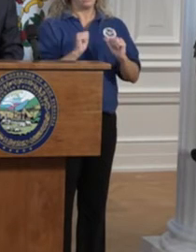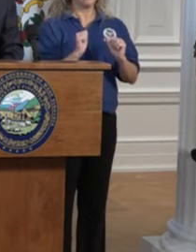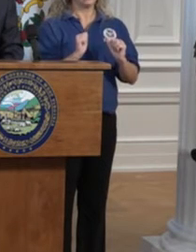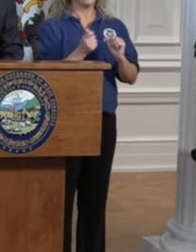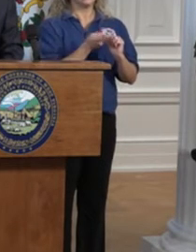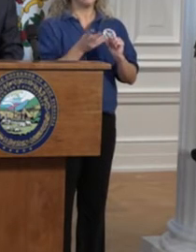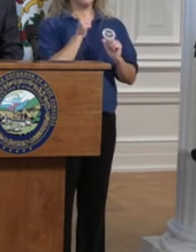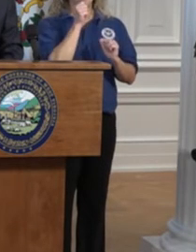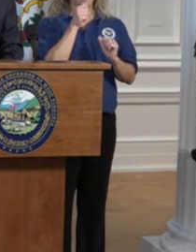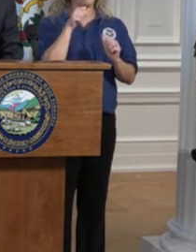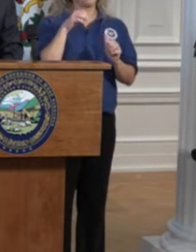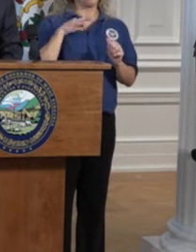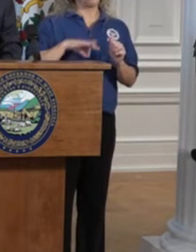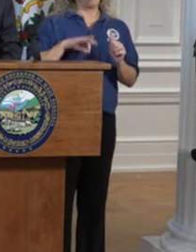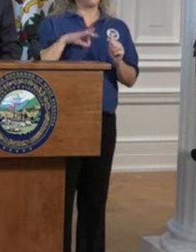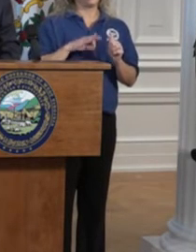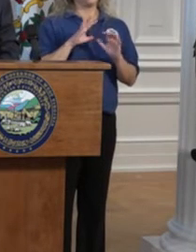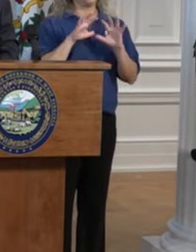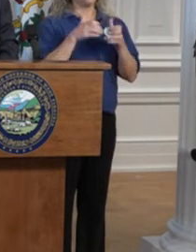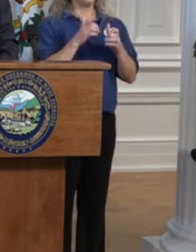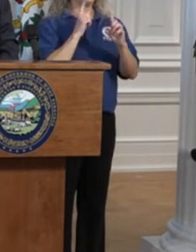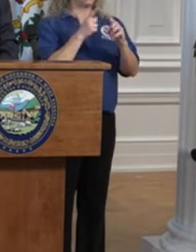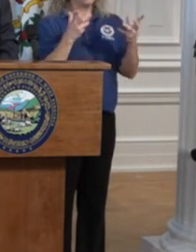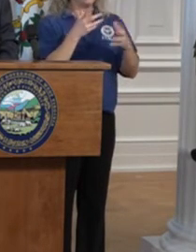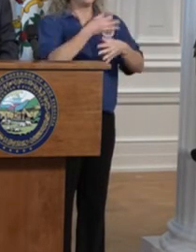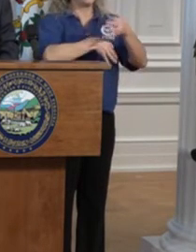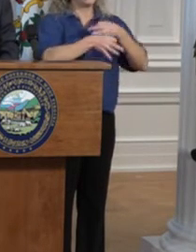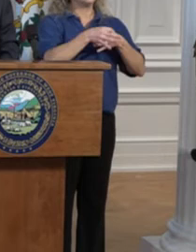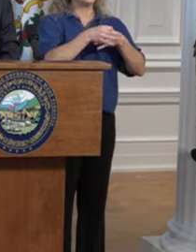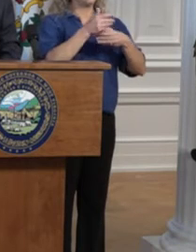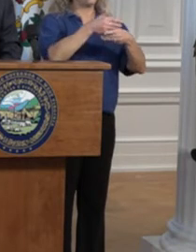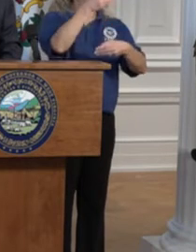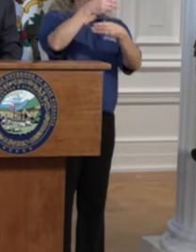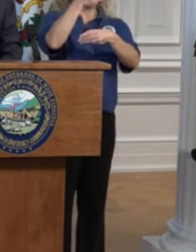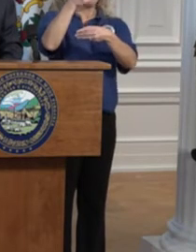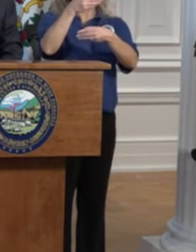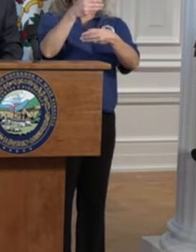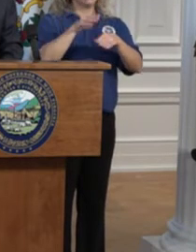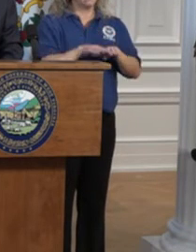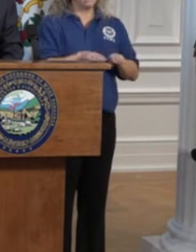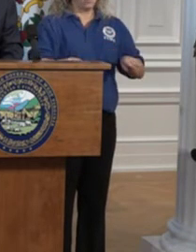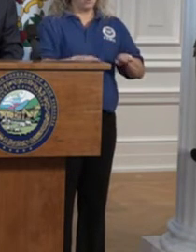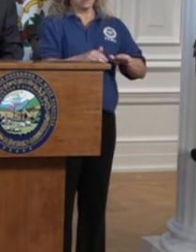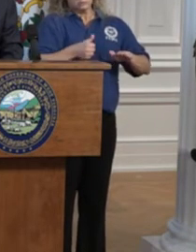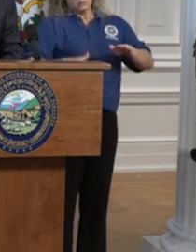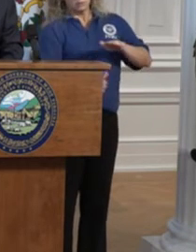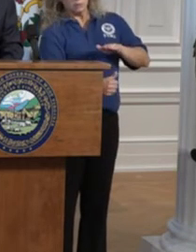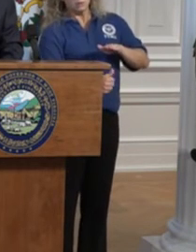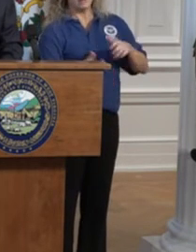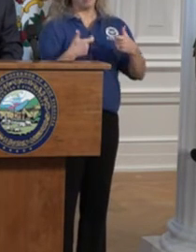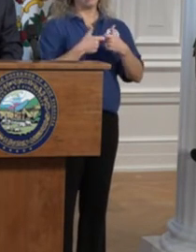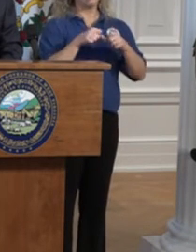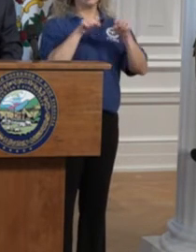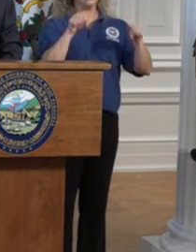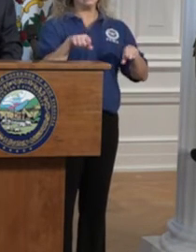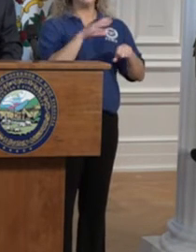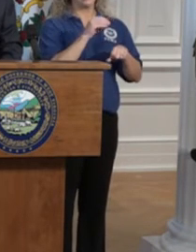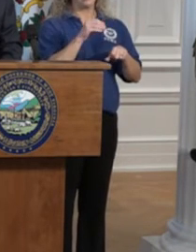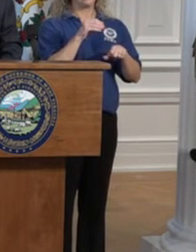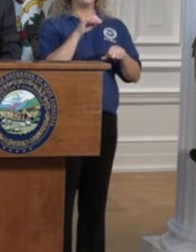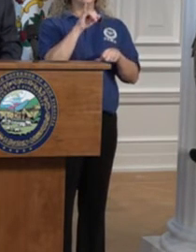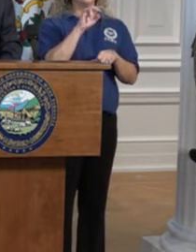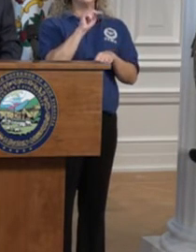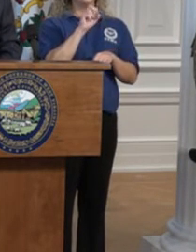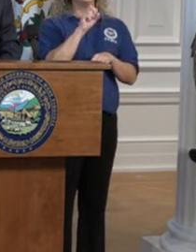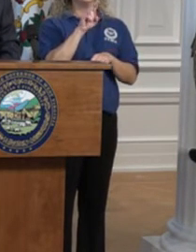several nonprofit groups with the goal of replacing drywall, subfloors, electrical systems, and